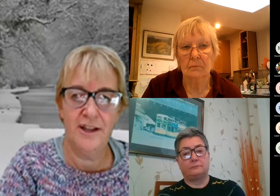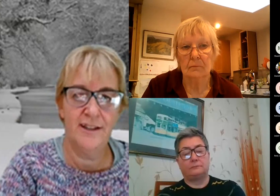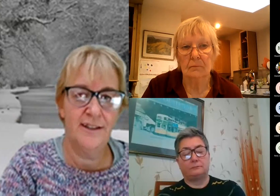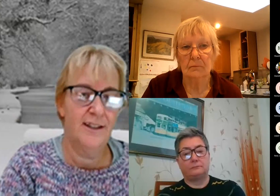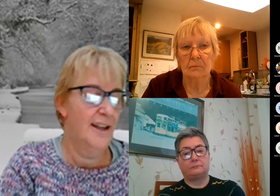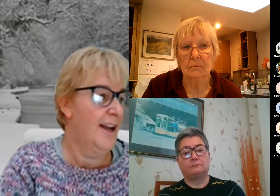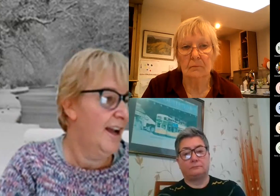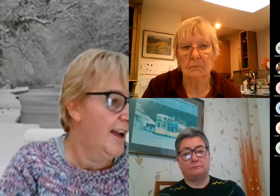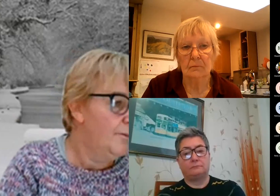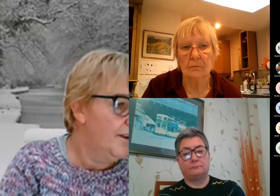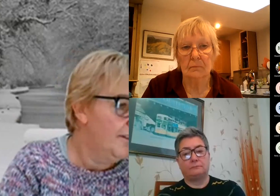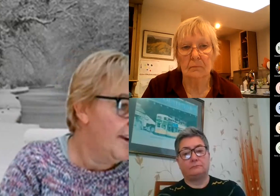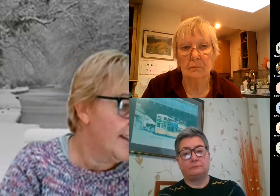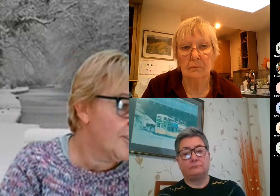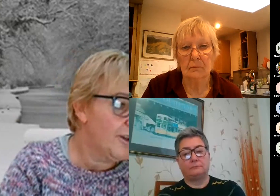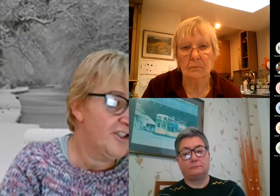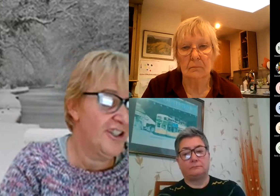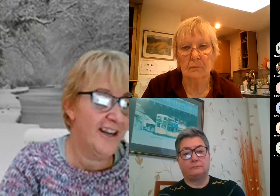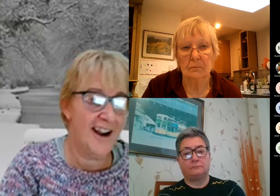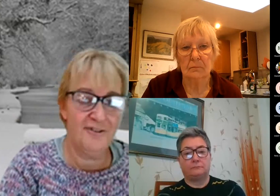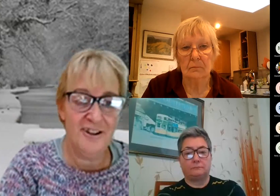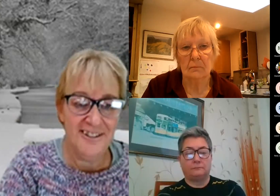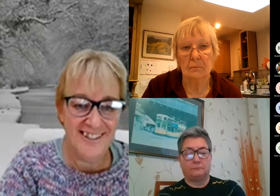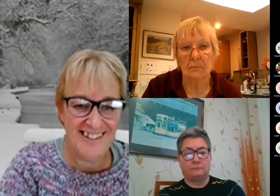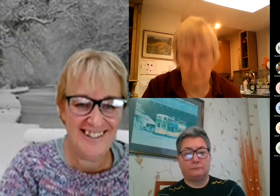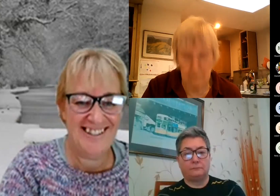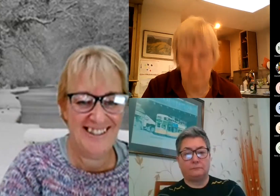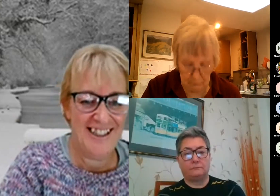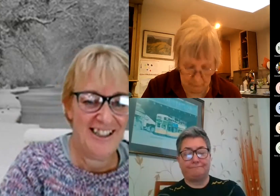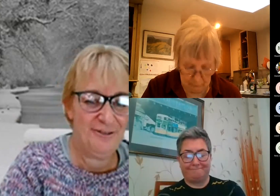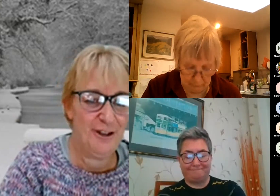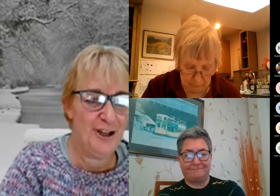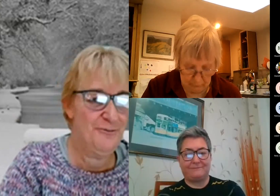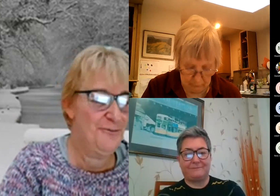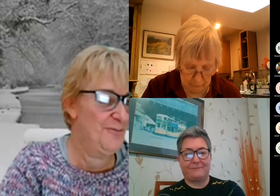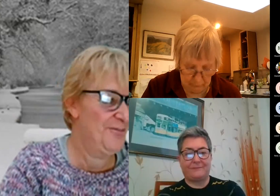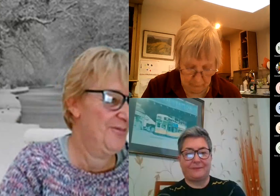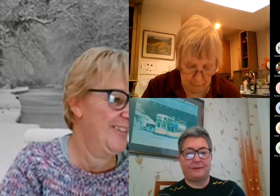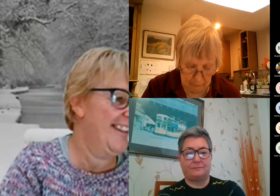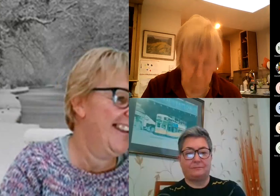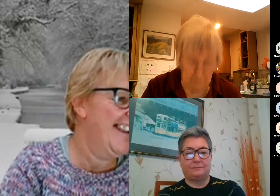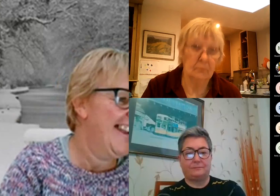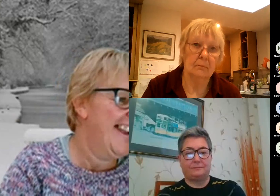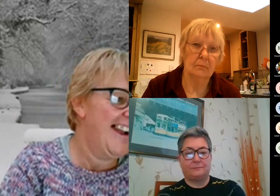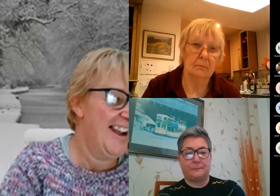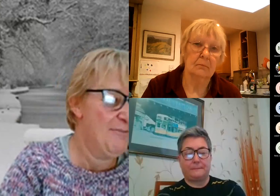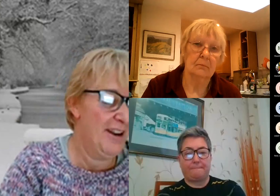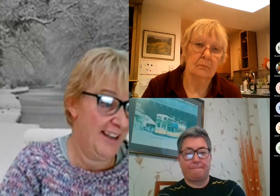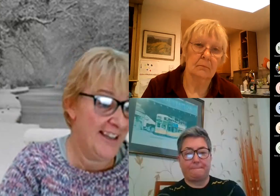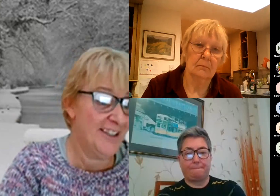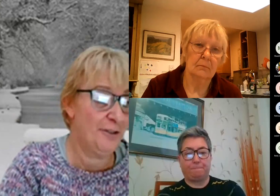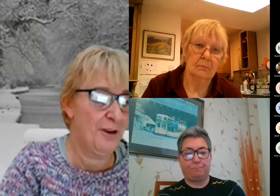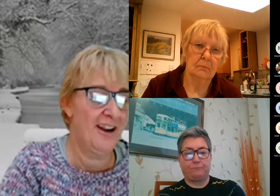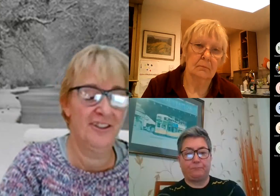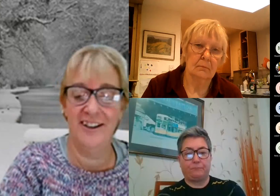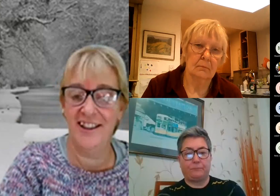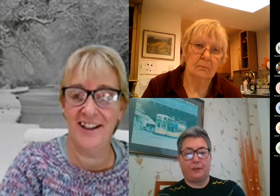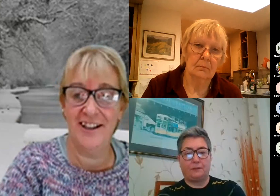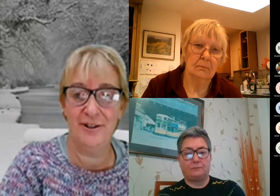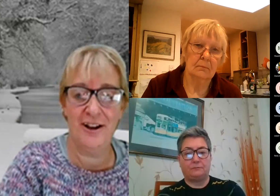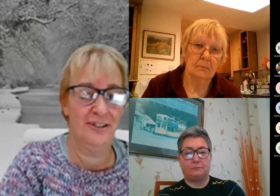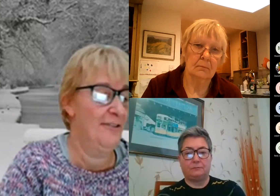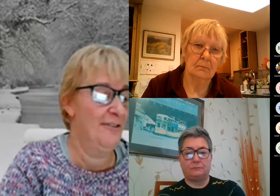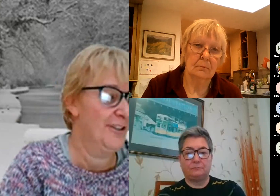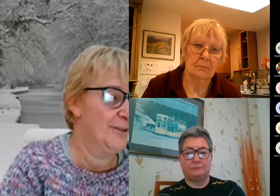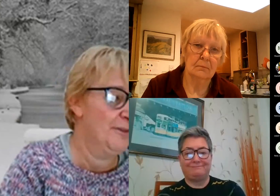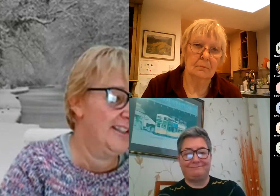thanks, Judy. The next question, Karen, is for you. And again, it's from Caroline.